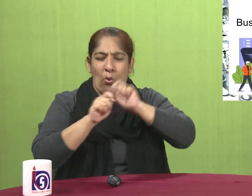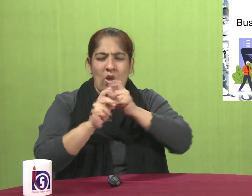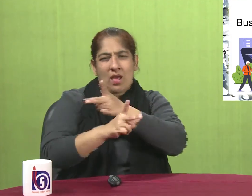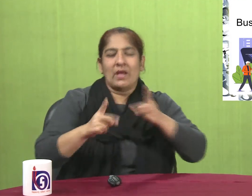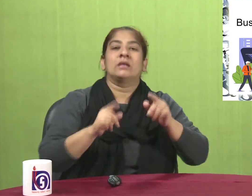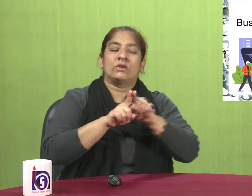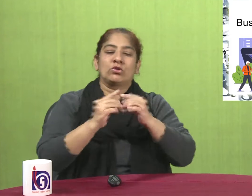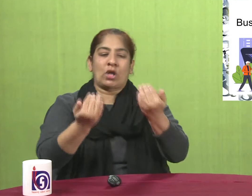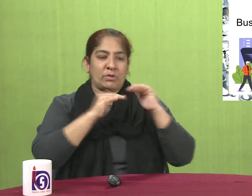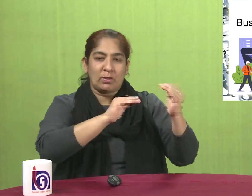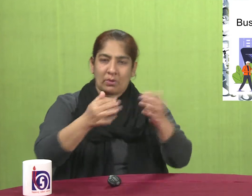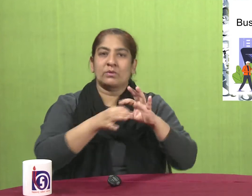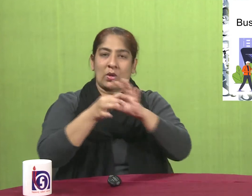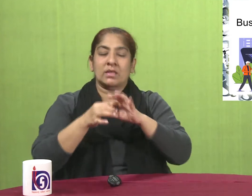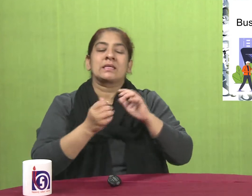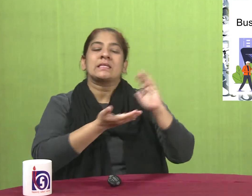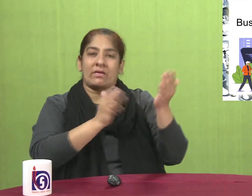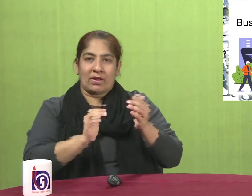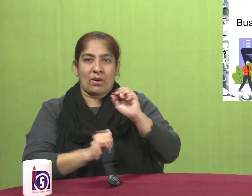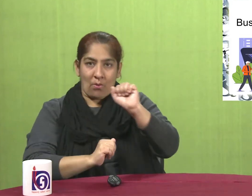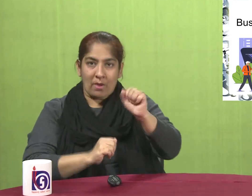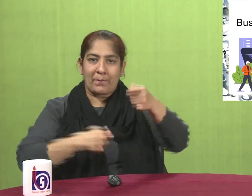to have better business growth.